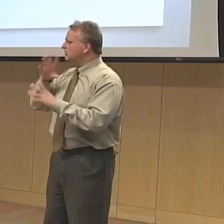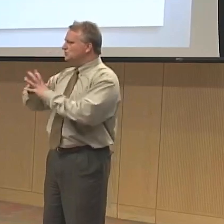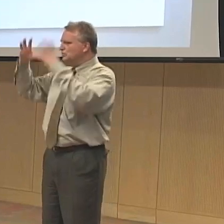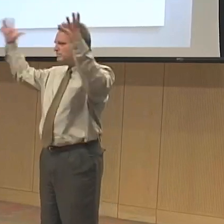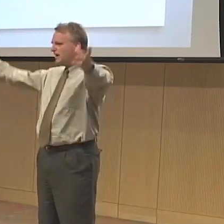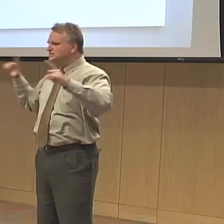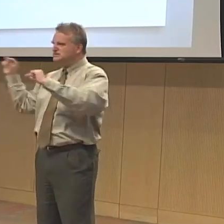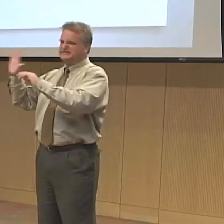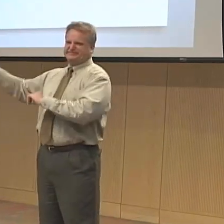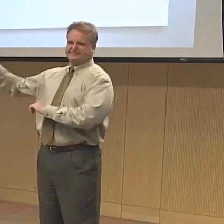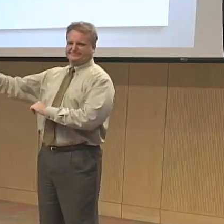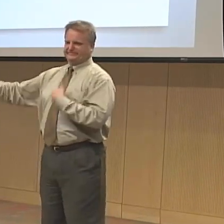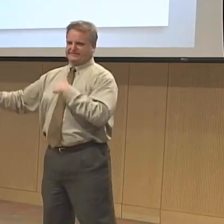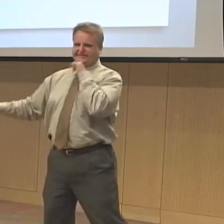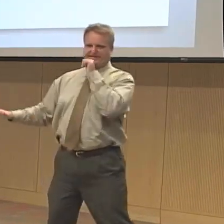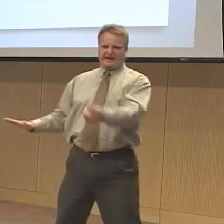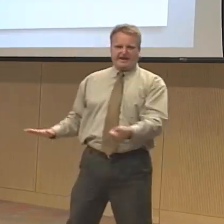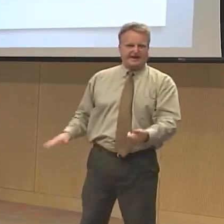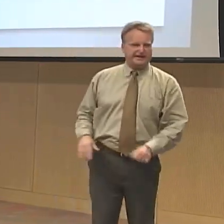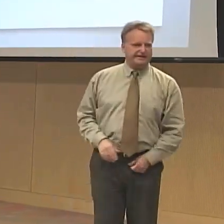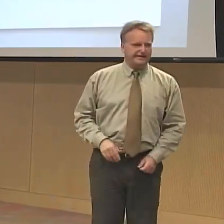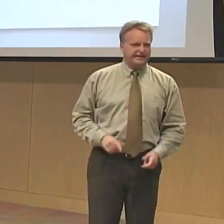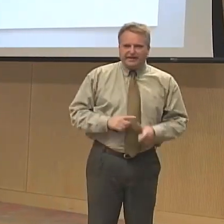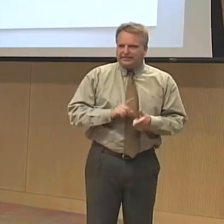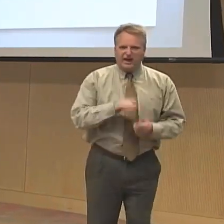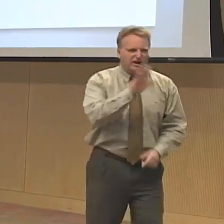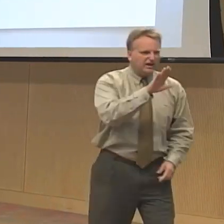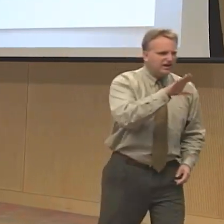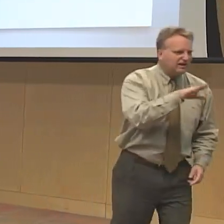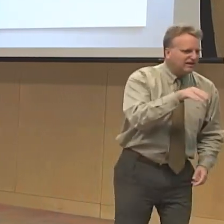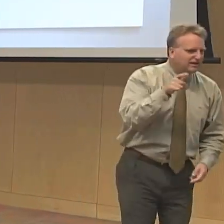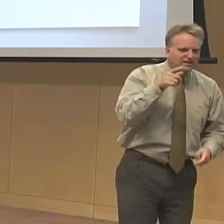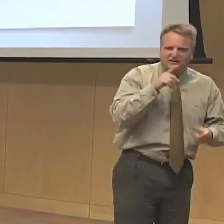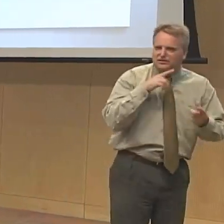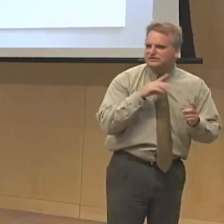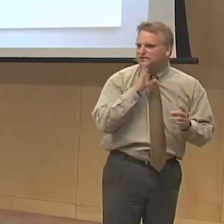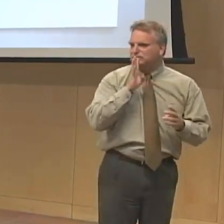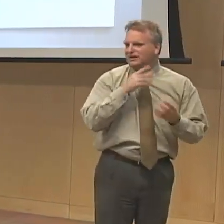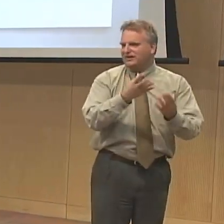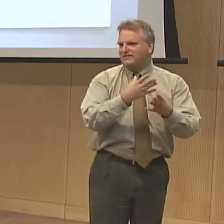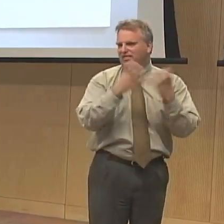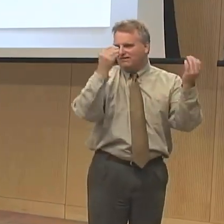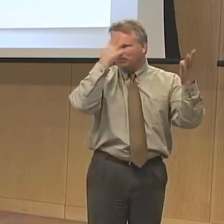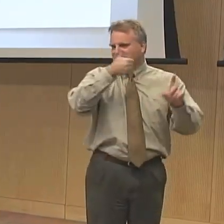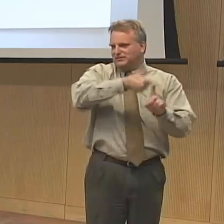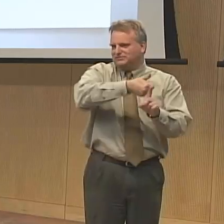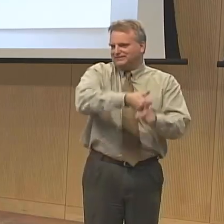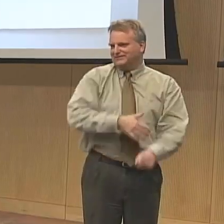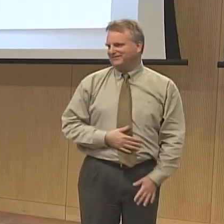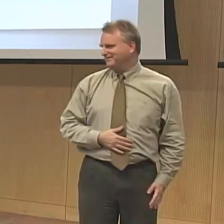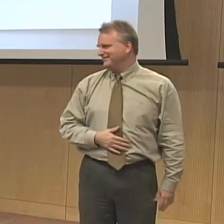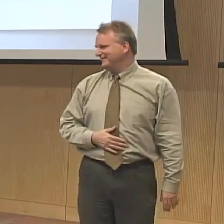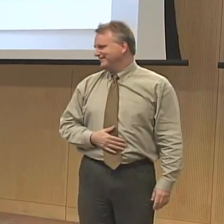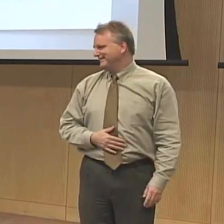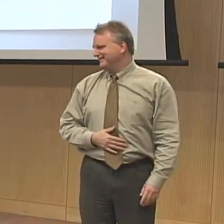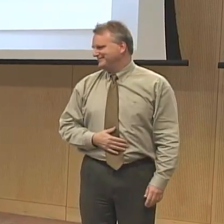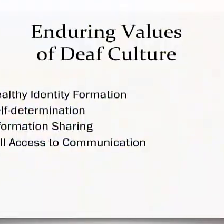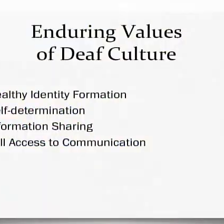They talk too much. They gossip, and I don't. But then they'll proceed to share a lot of information on their own.